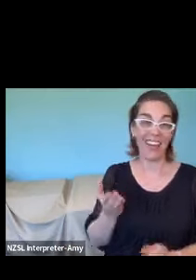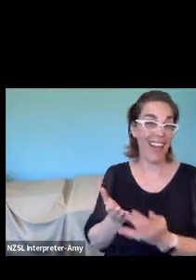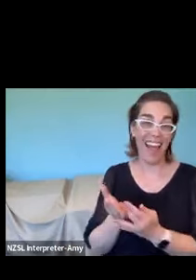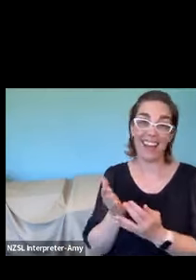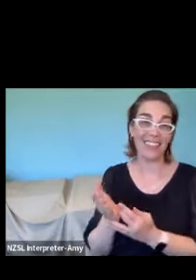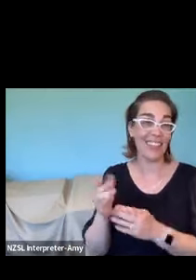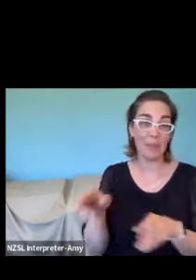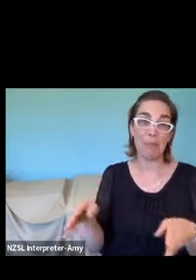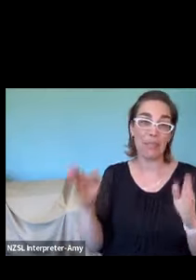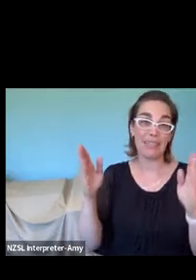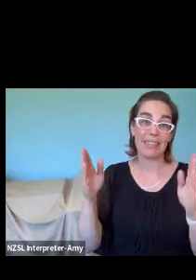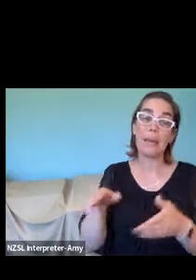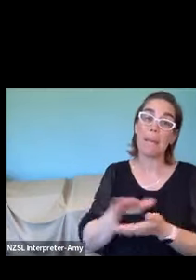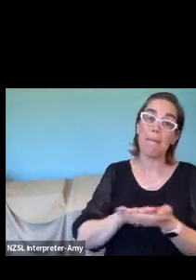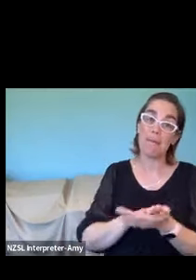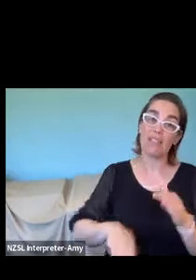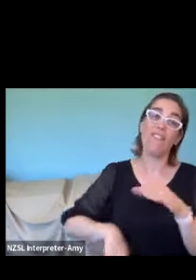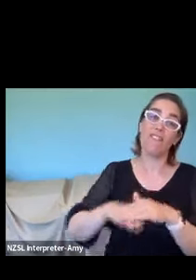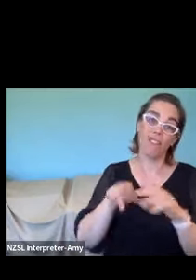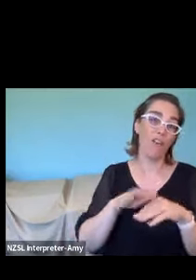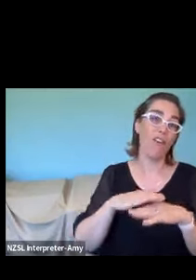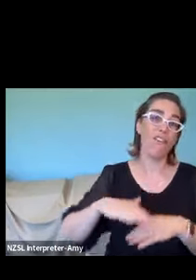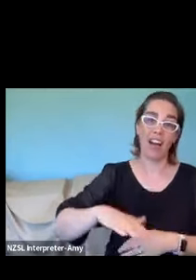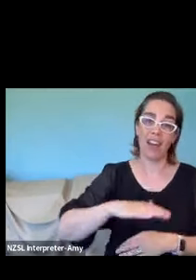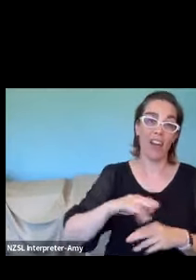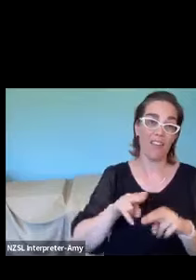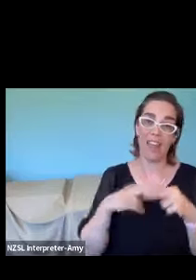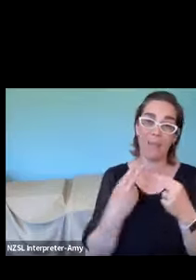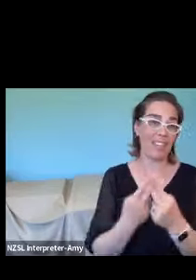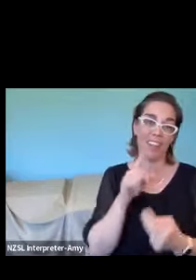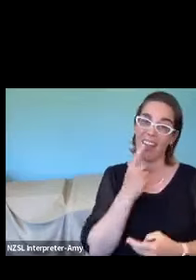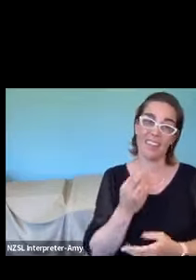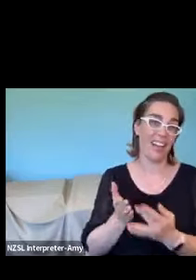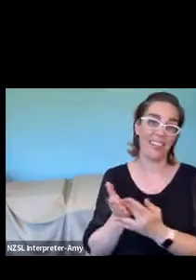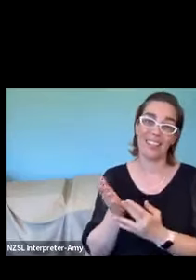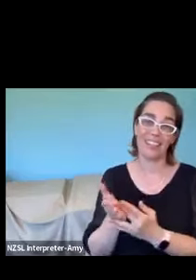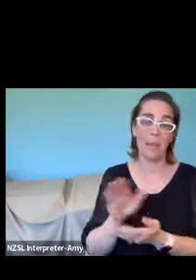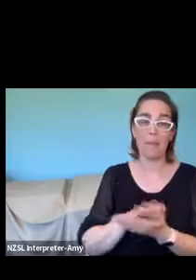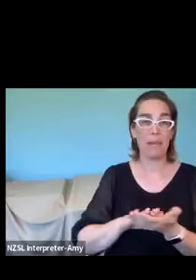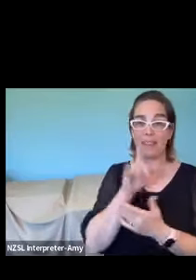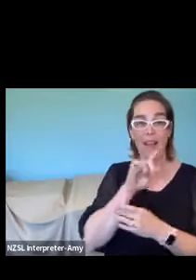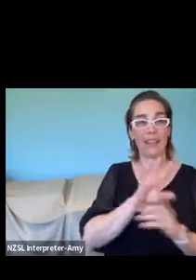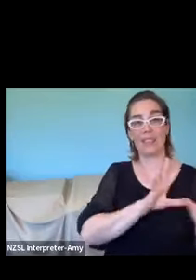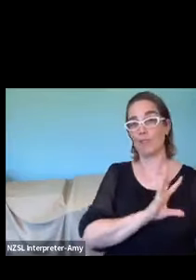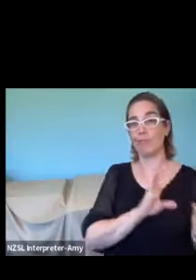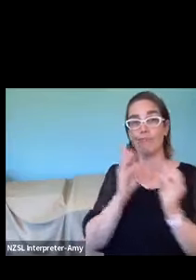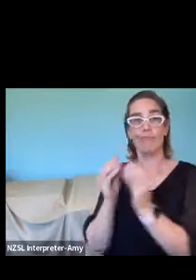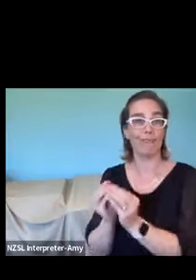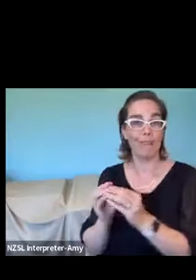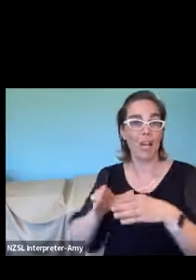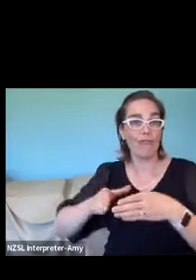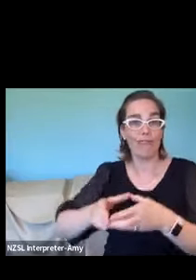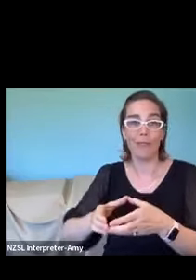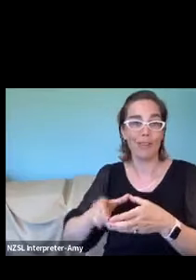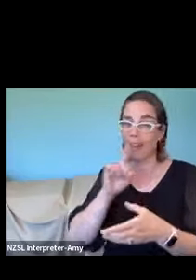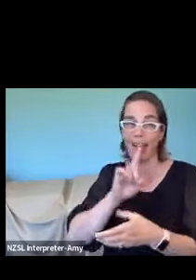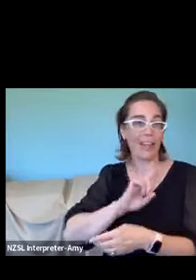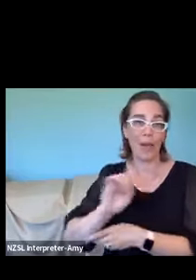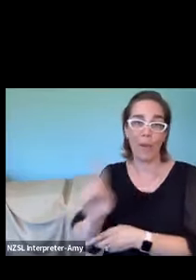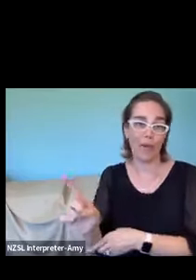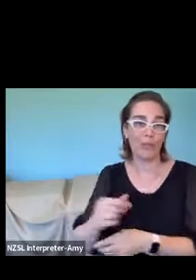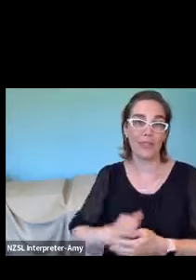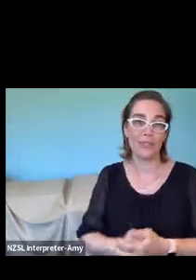family cannot access that building. It means that we can't go out for dinner as a family with the whole family. It means we can't